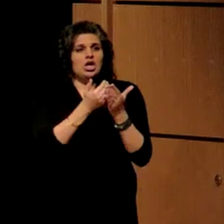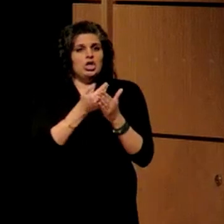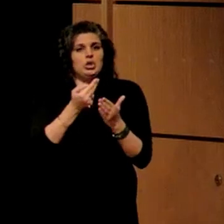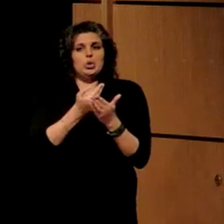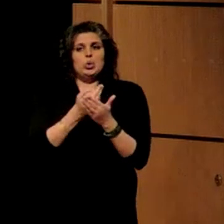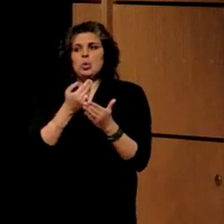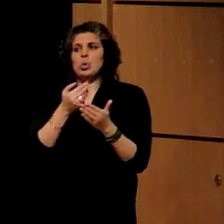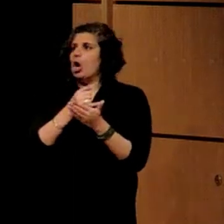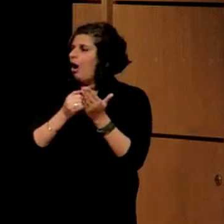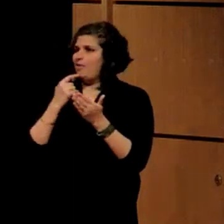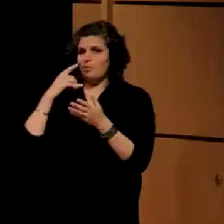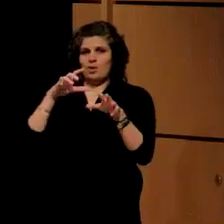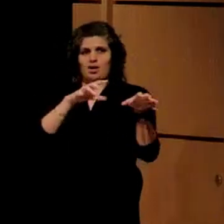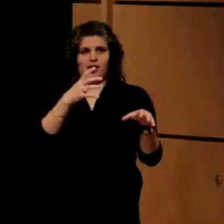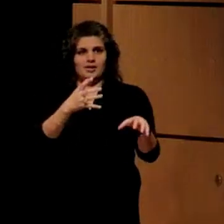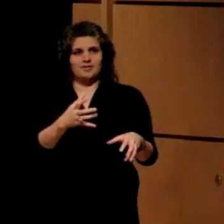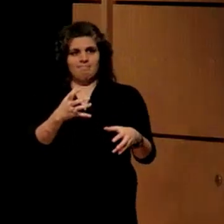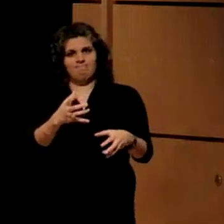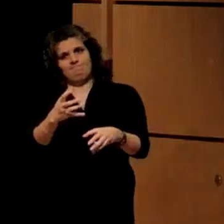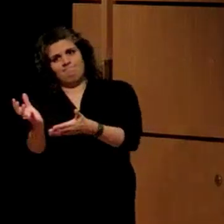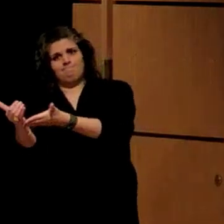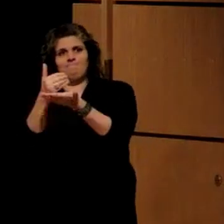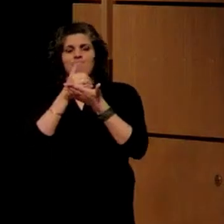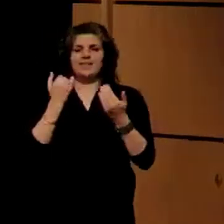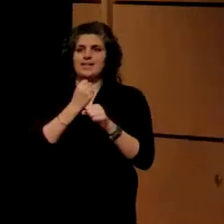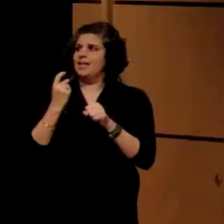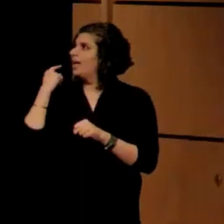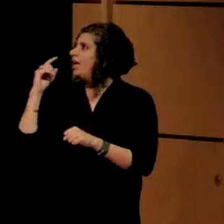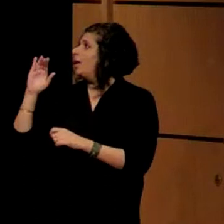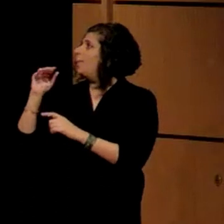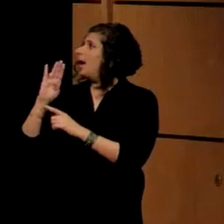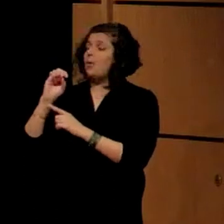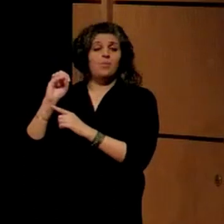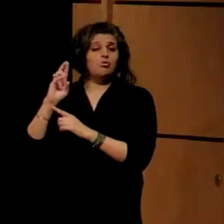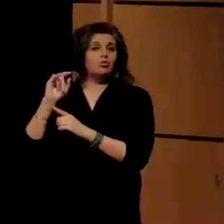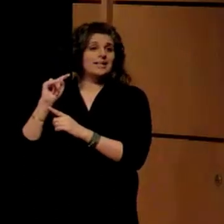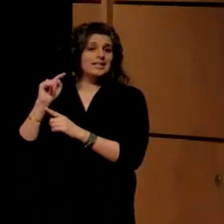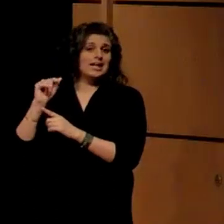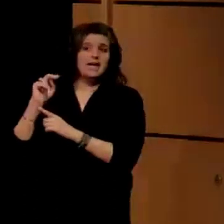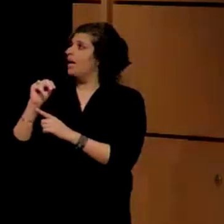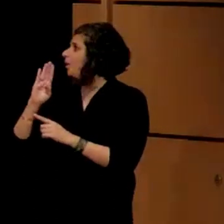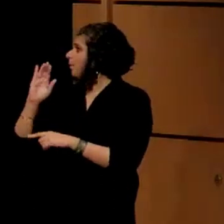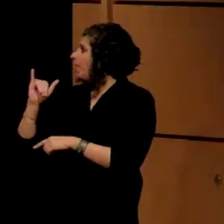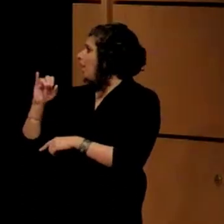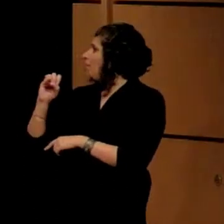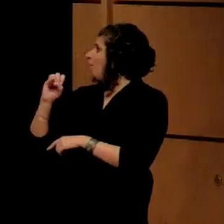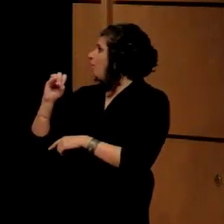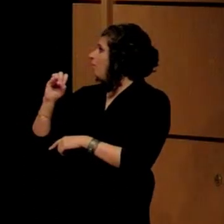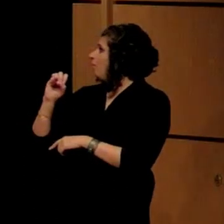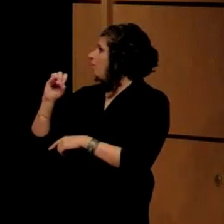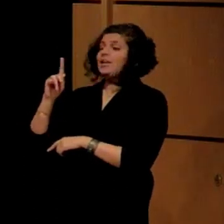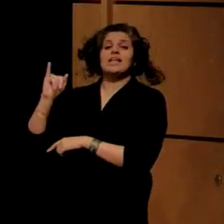past year. This stunning bamboo, rattan, and lacquer bowl by Oki Toshi, who is one of the